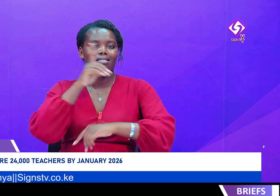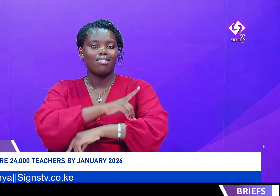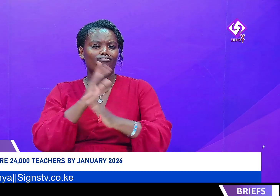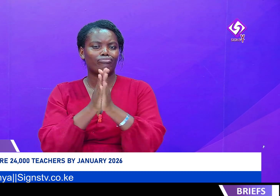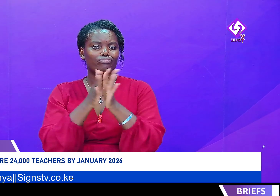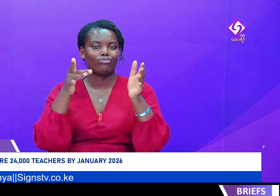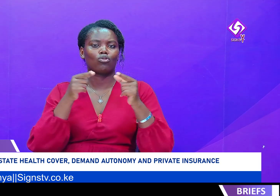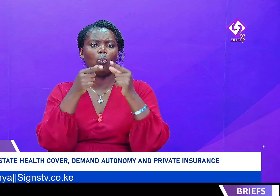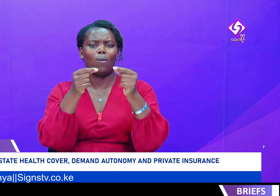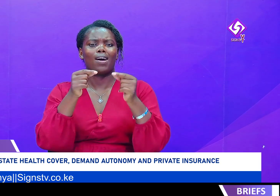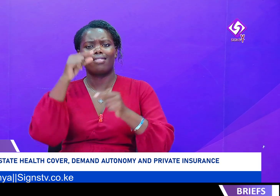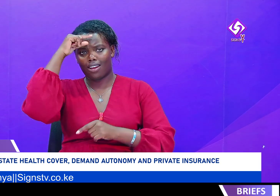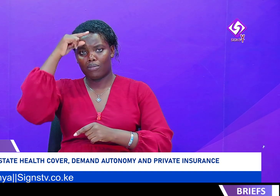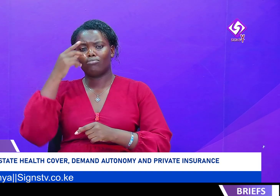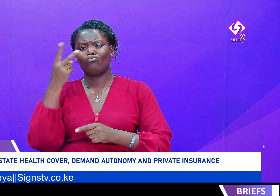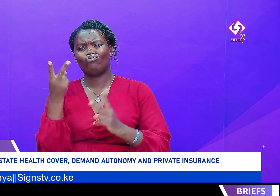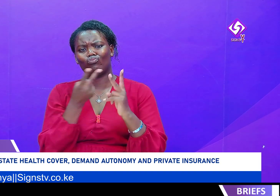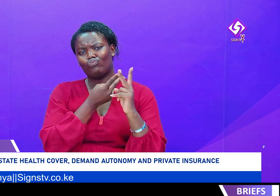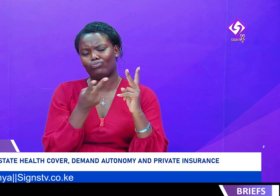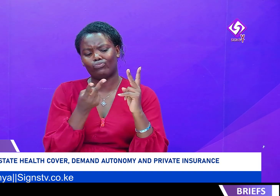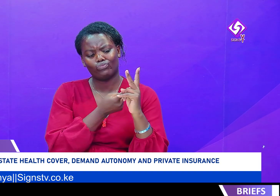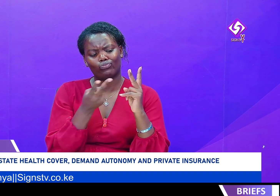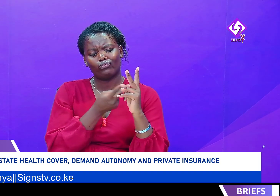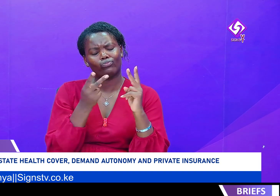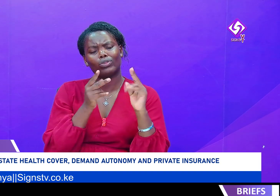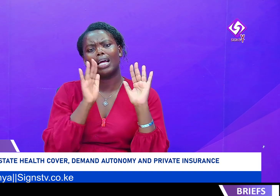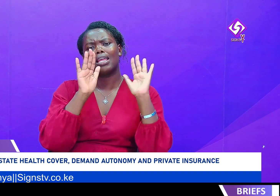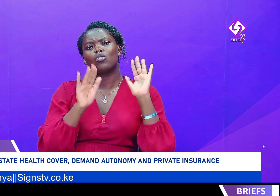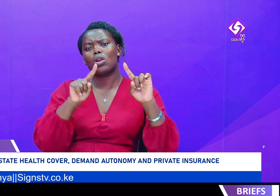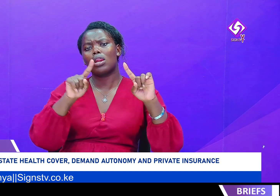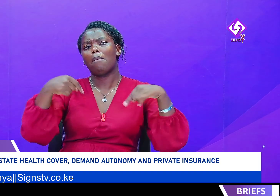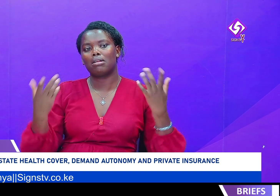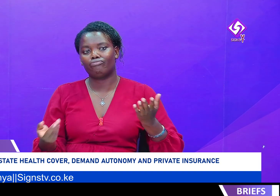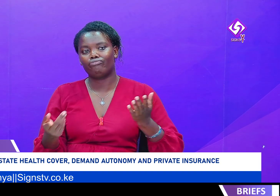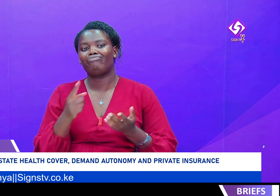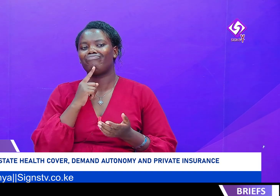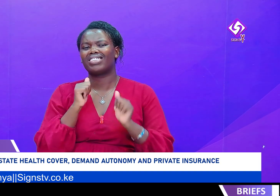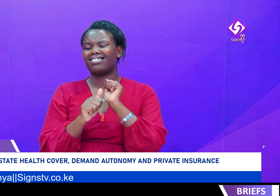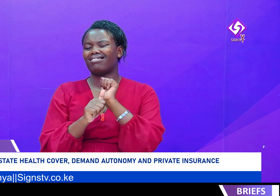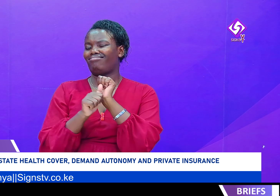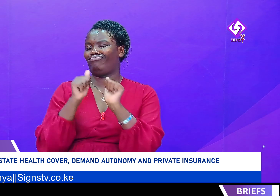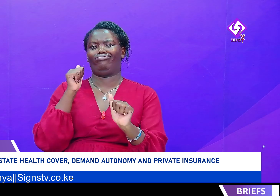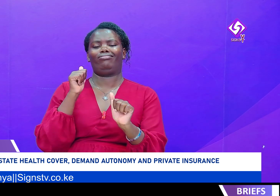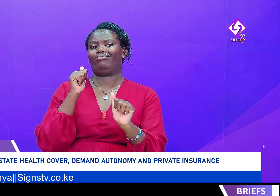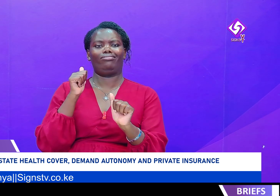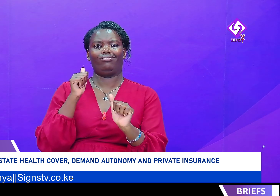country used the occasion of the World Teachers' Day celebration to press the government on two critical